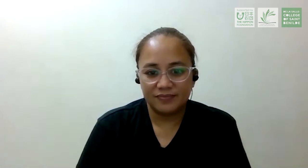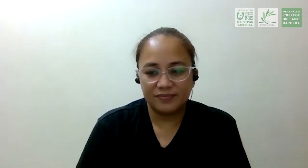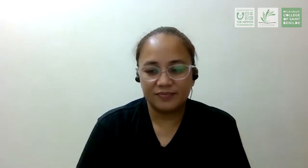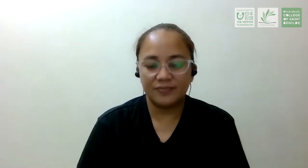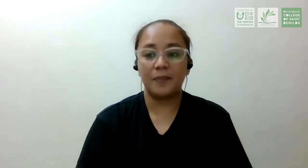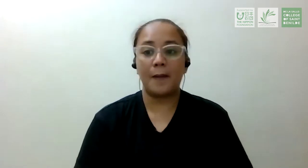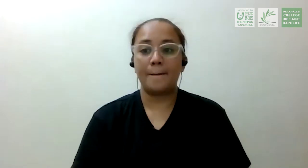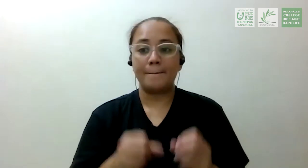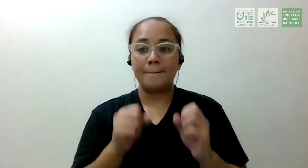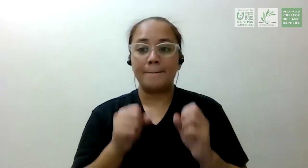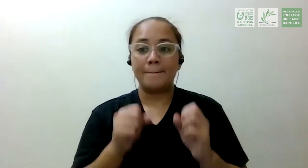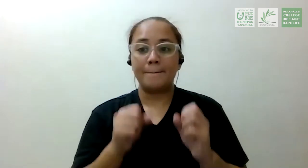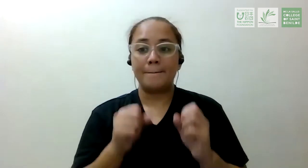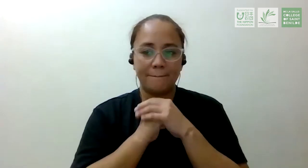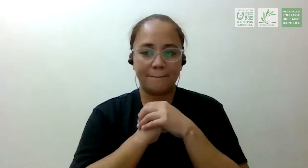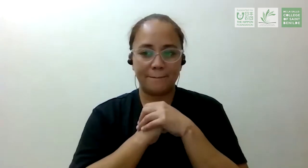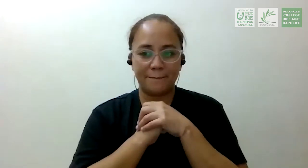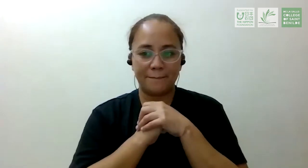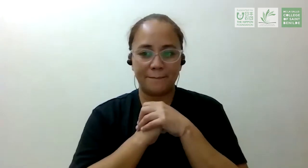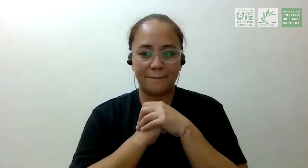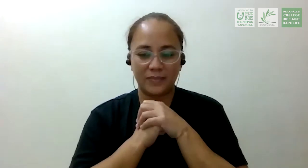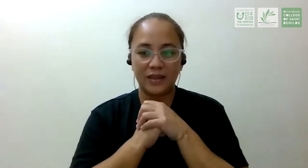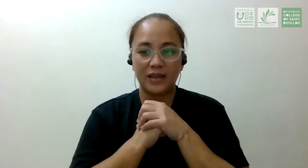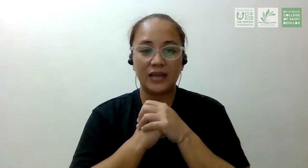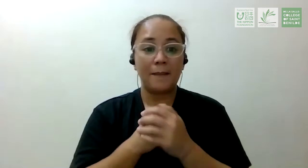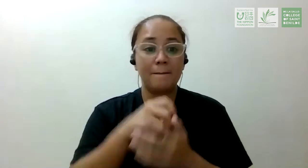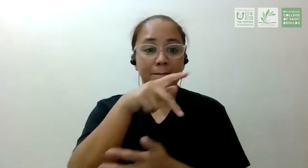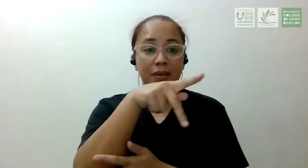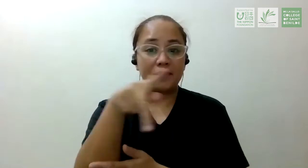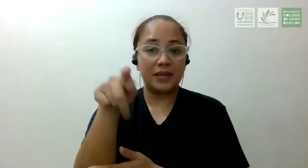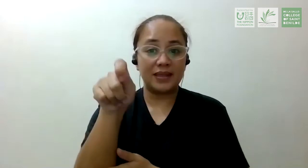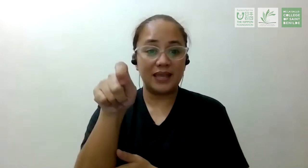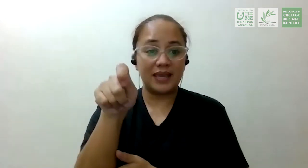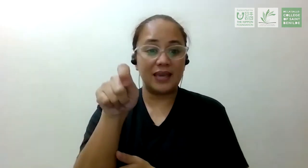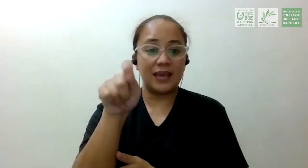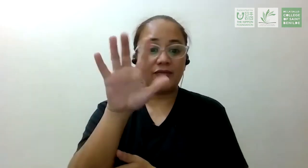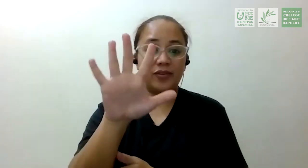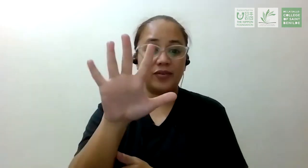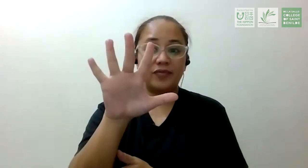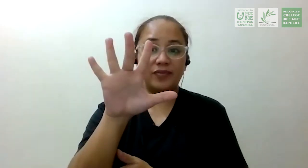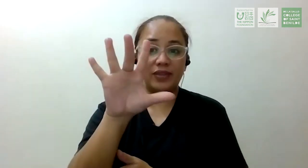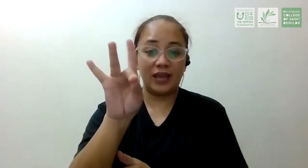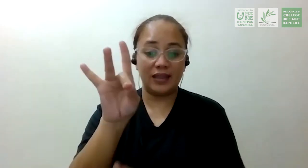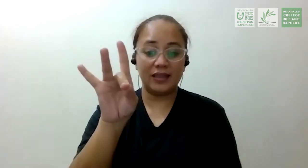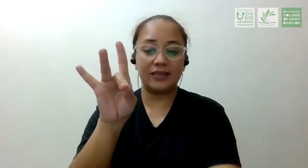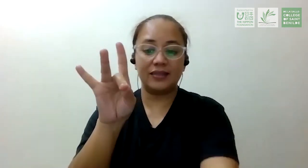Yes. And then slide number 58.